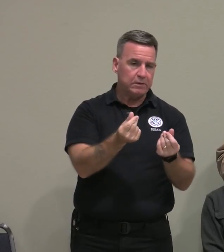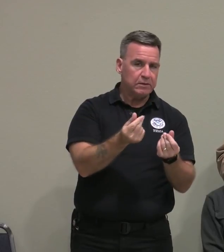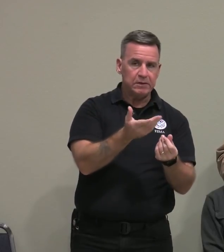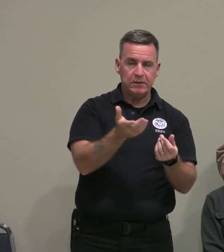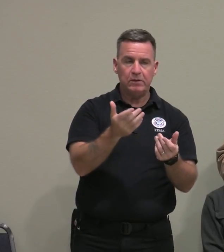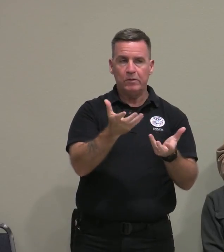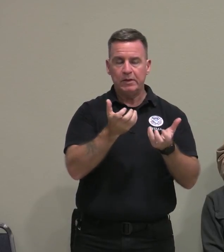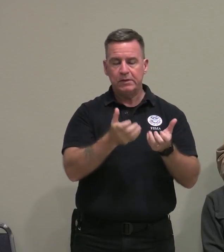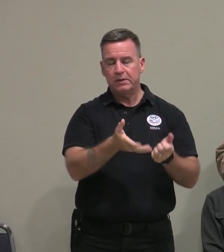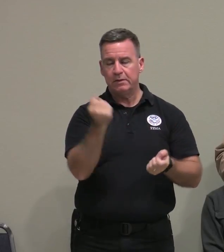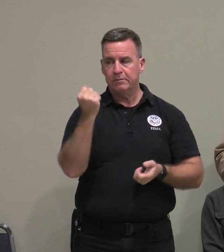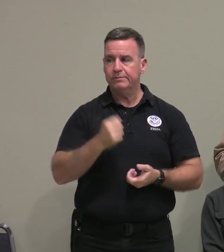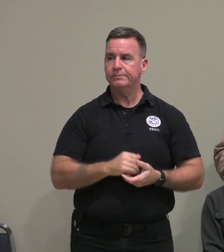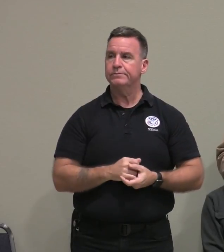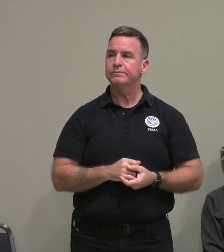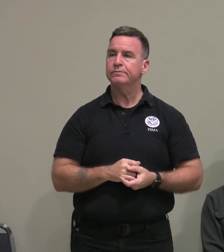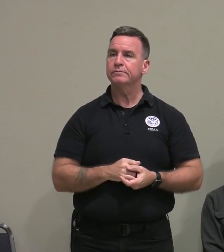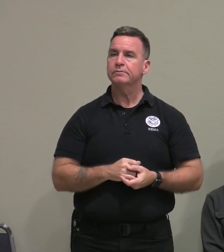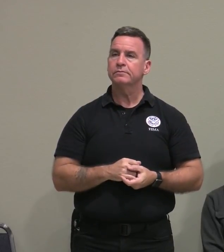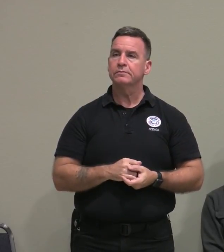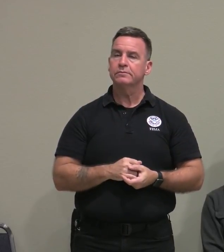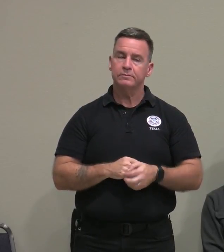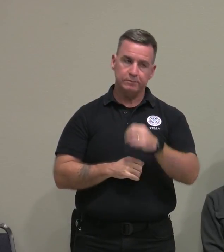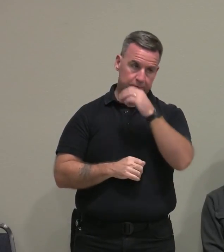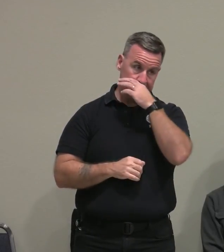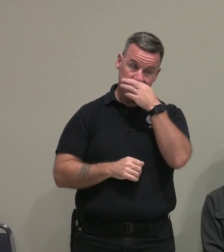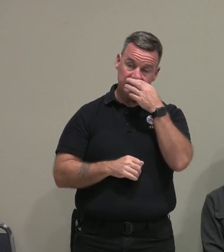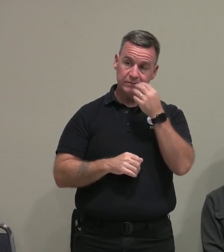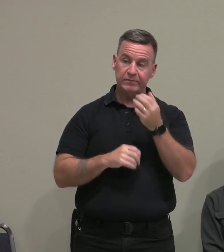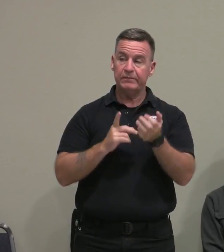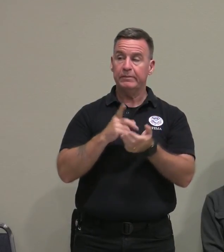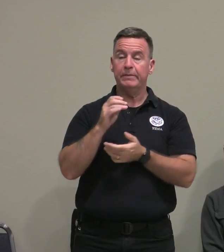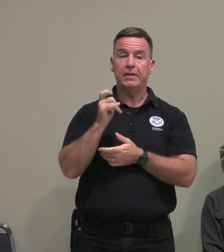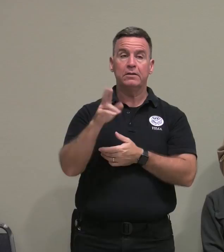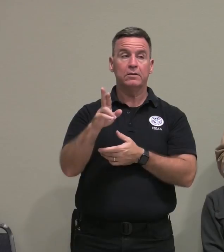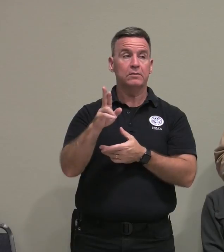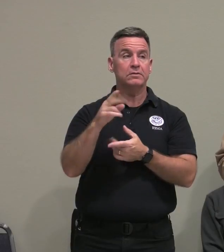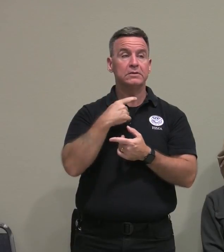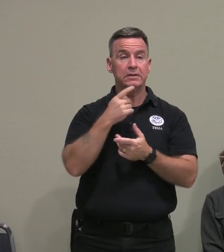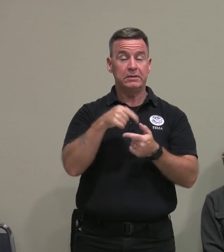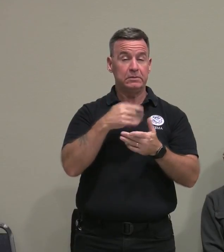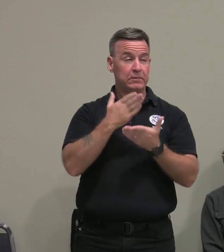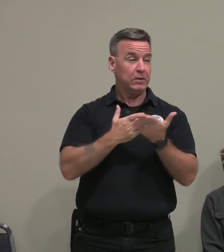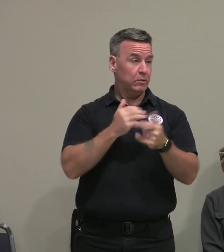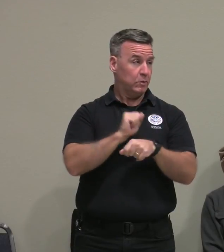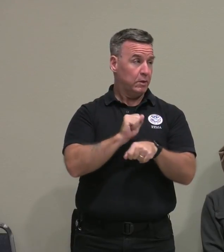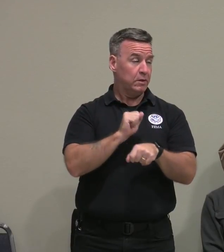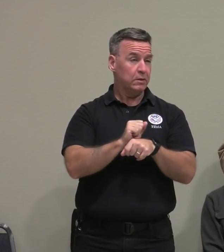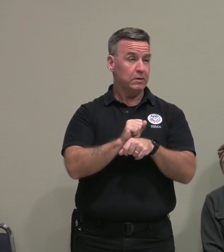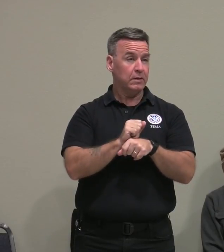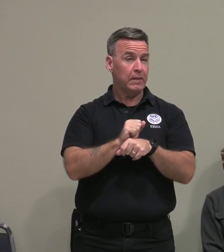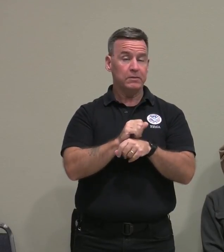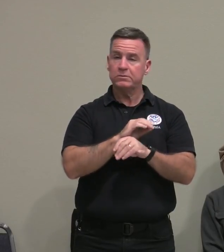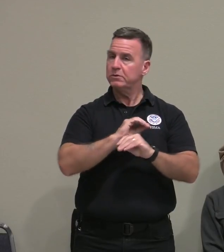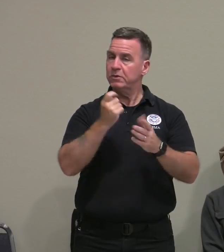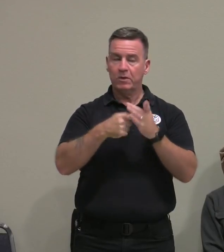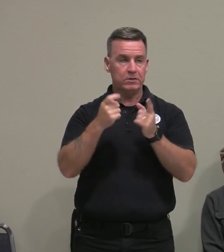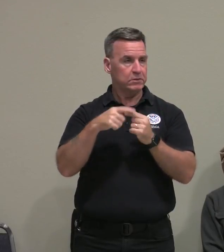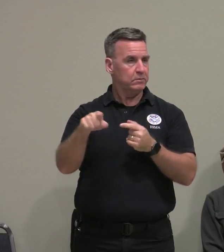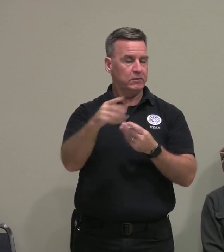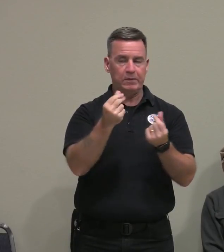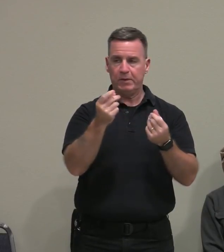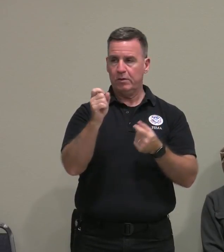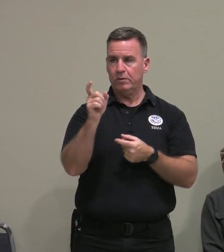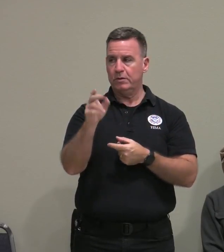materials that they wish to take. As Dr. Miller indicated, this phase of work is at no cost to the